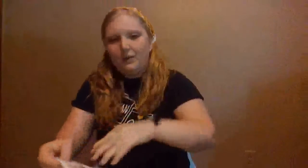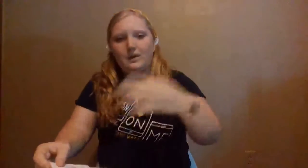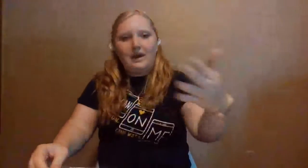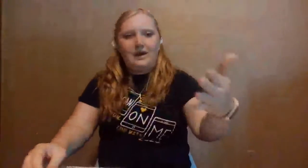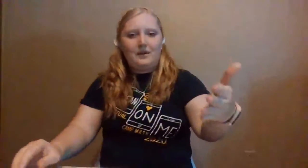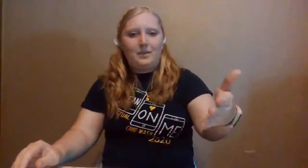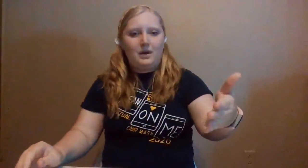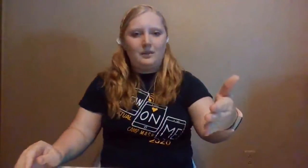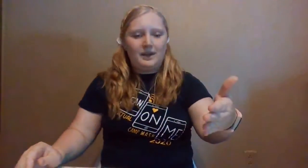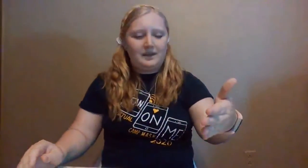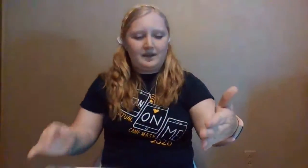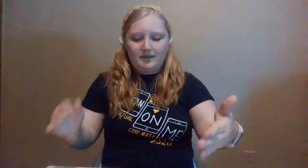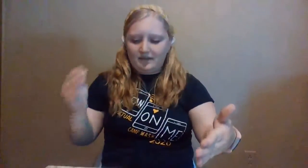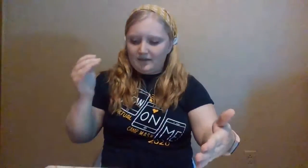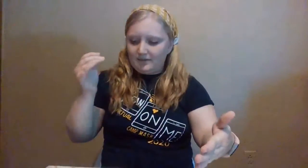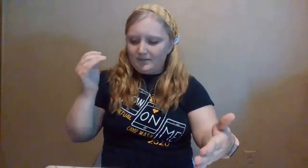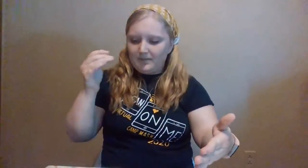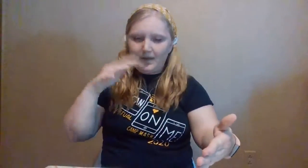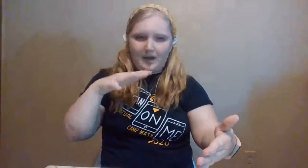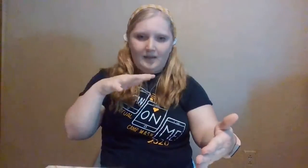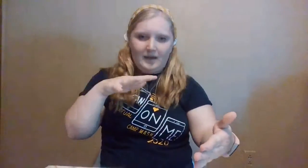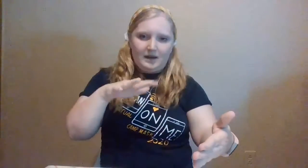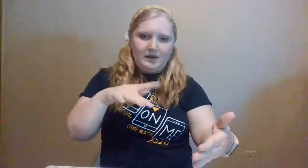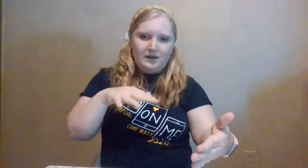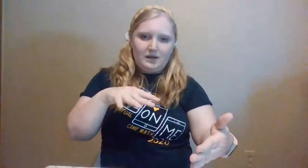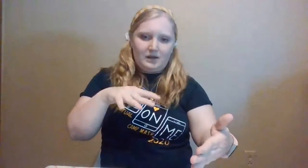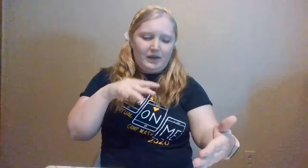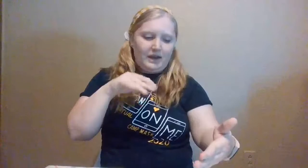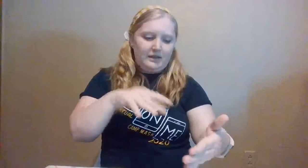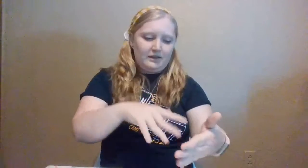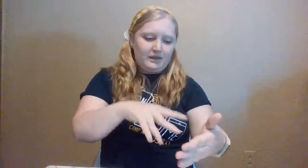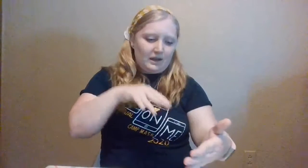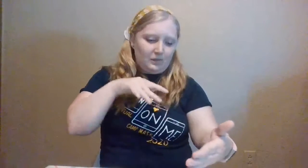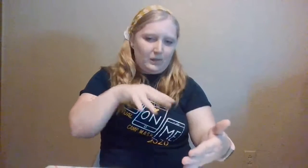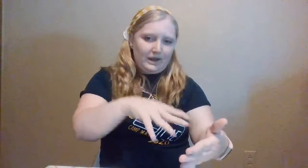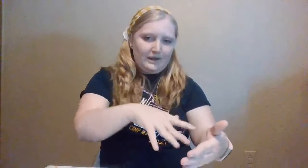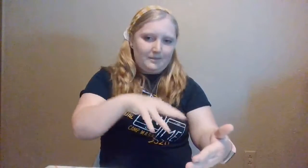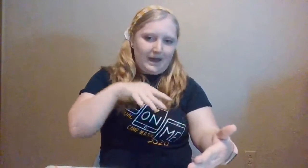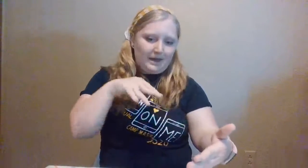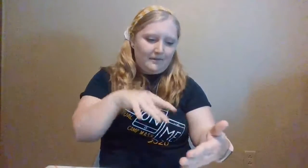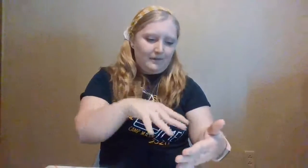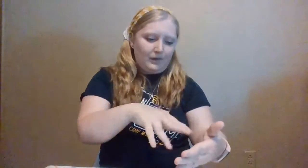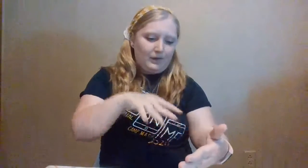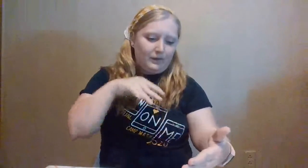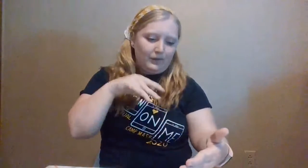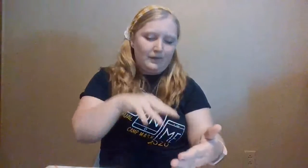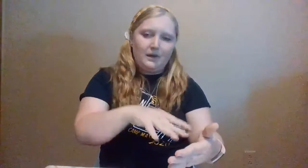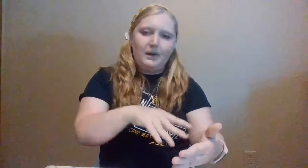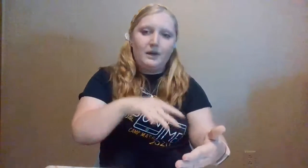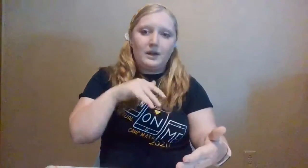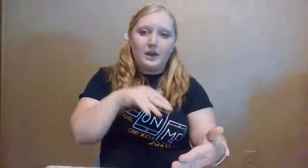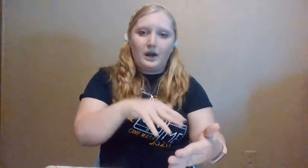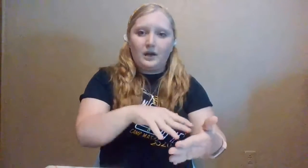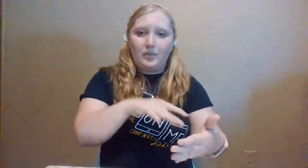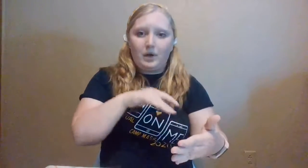you have your palm like this, and then your other hands kind of wiggle back and forth toward your